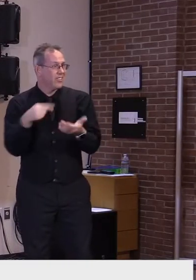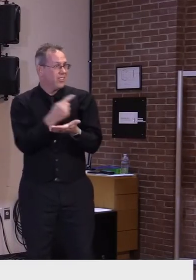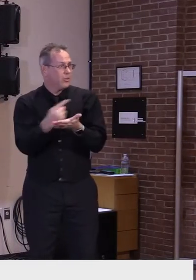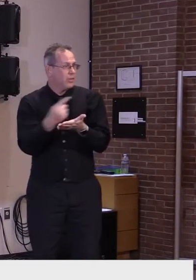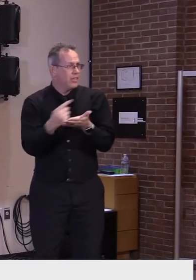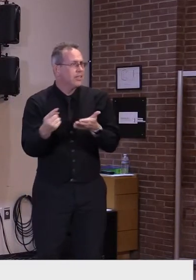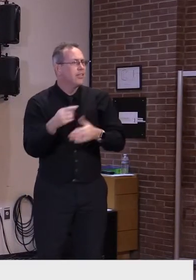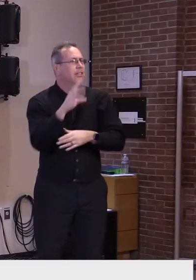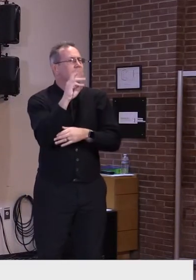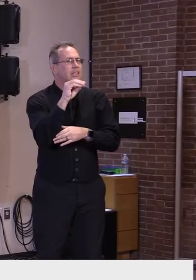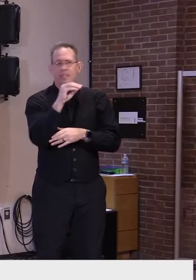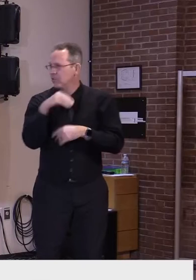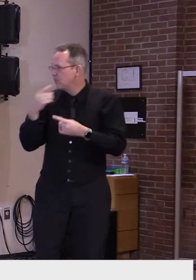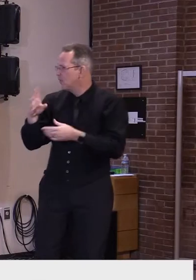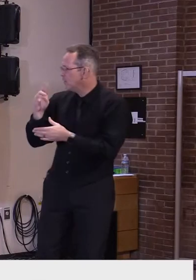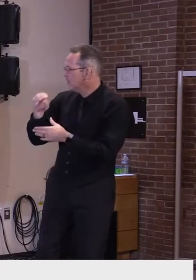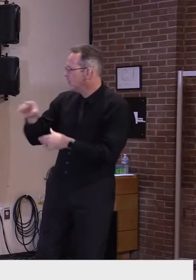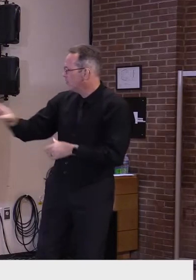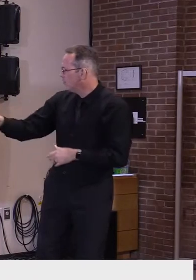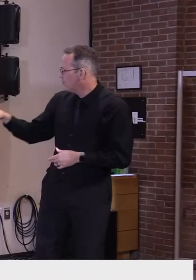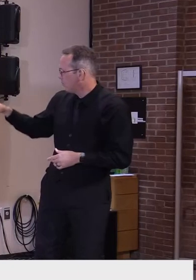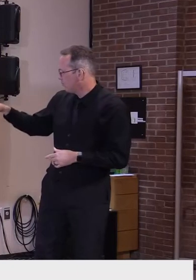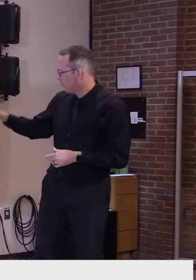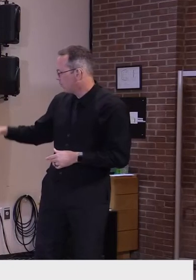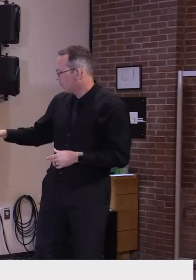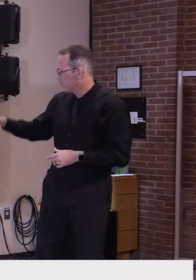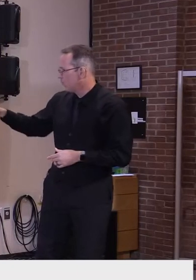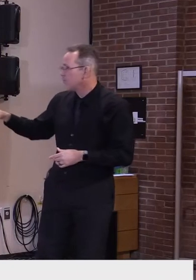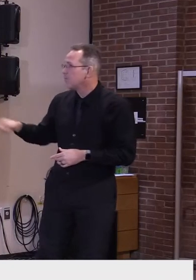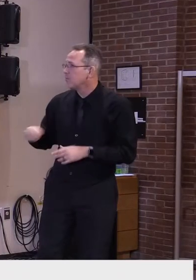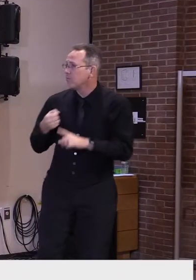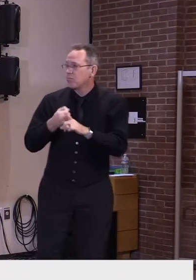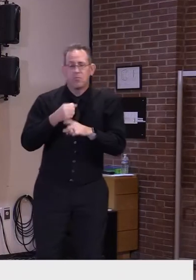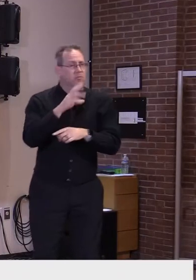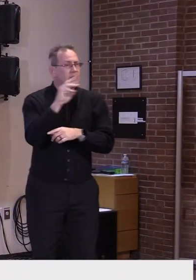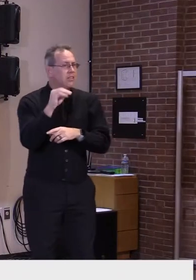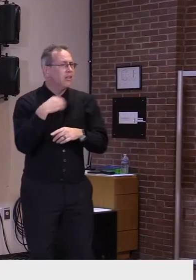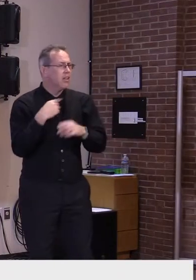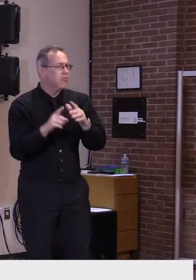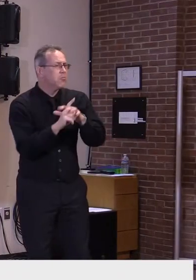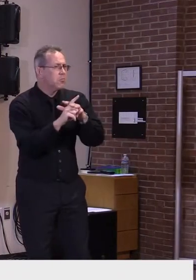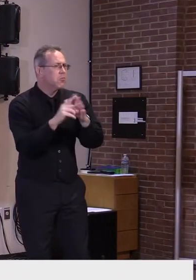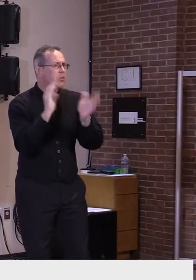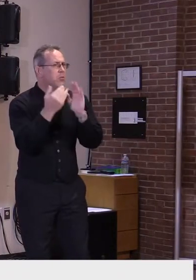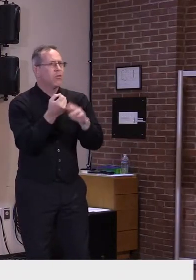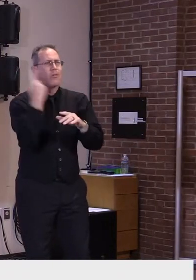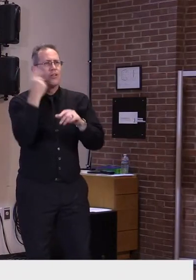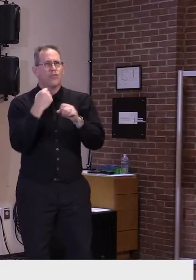or 103 cases from last week. And that 60 cases is pretty much in line with what we've been seeing